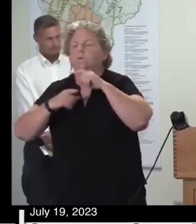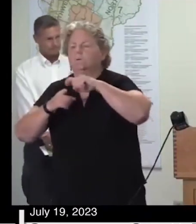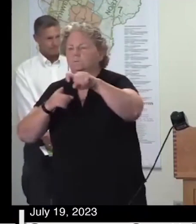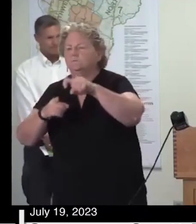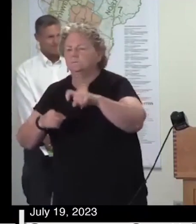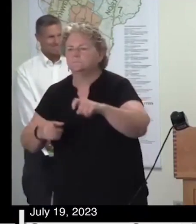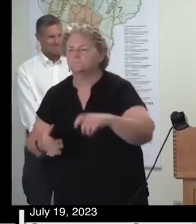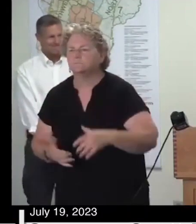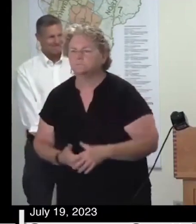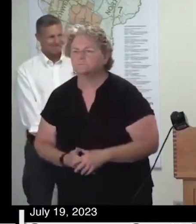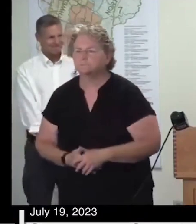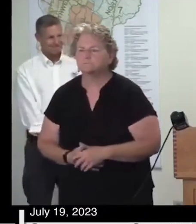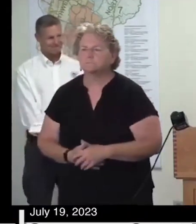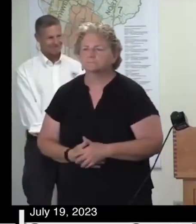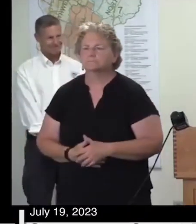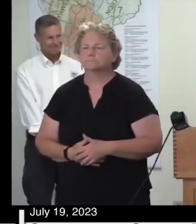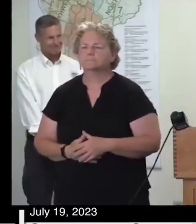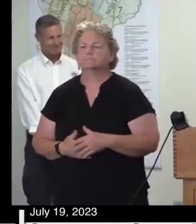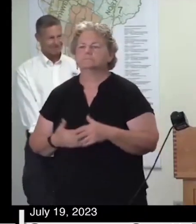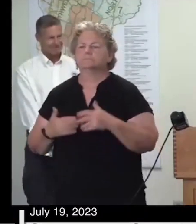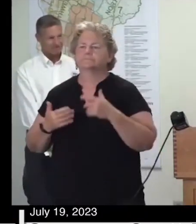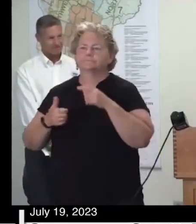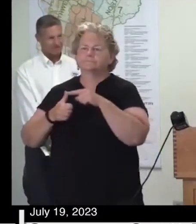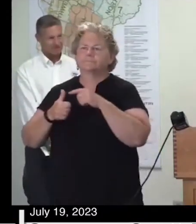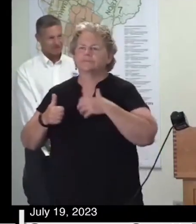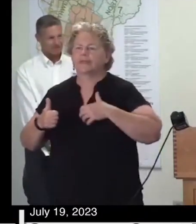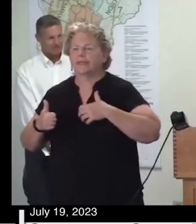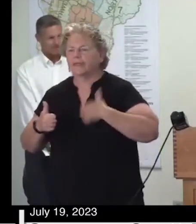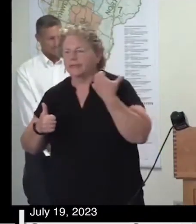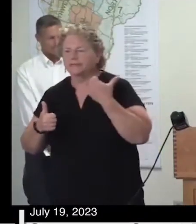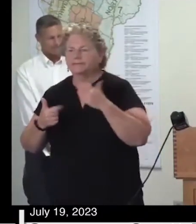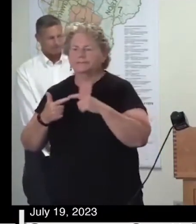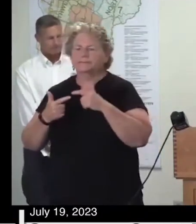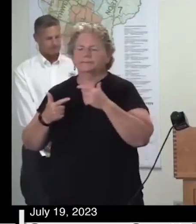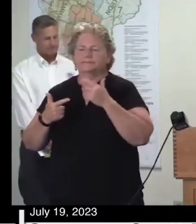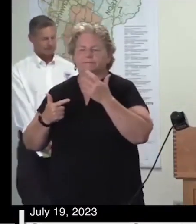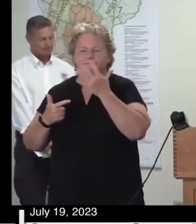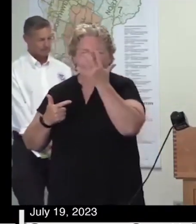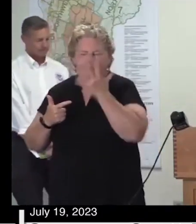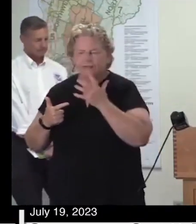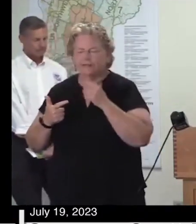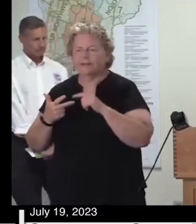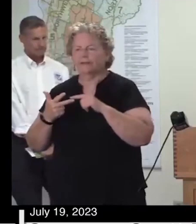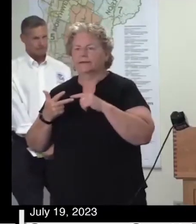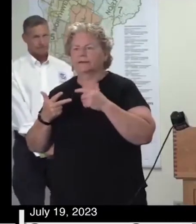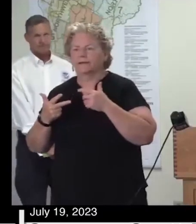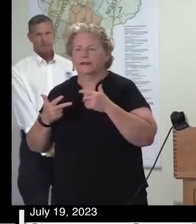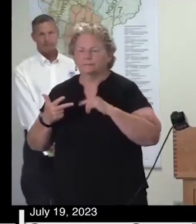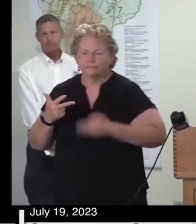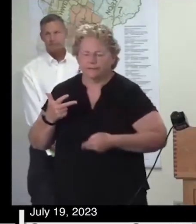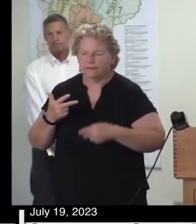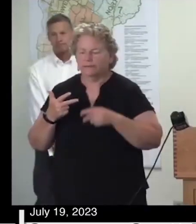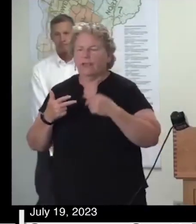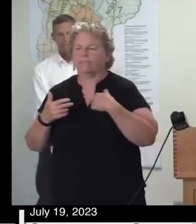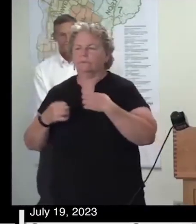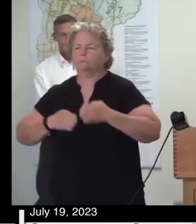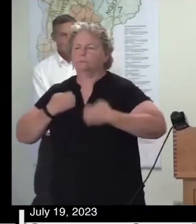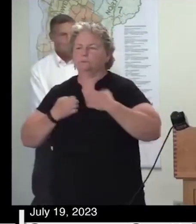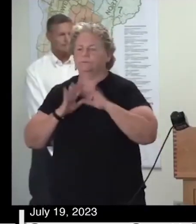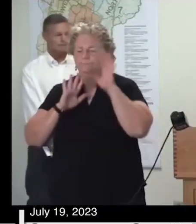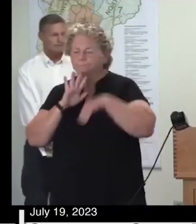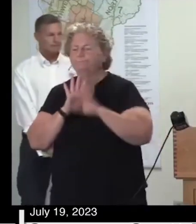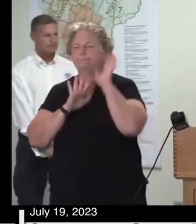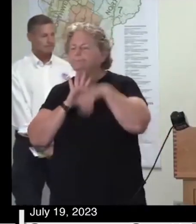all of those at the same time. We're all human. And so we anticipate as folks start to settle into the